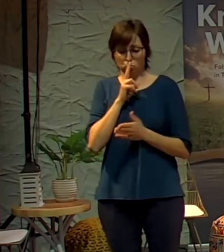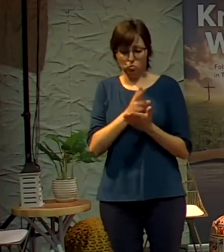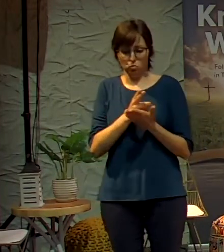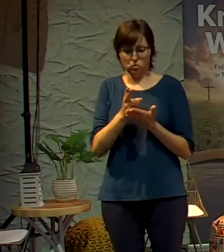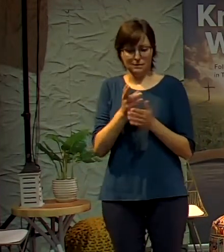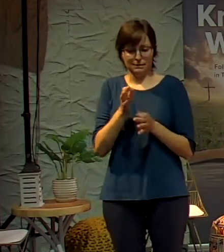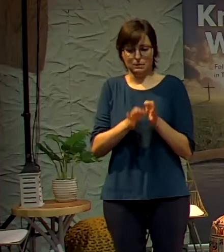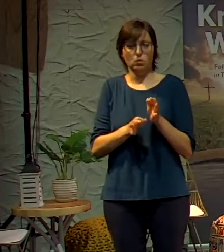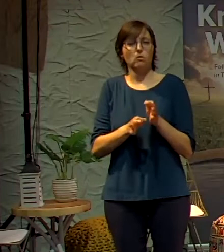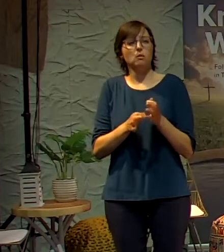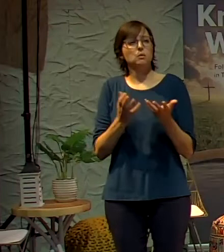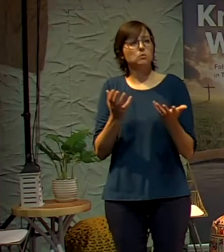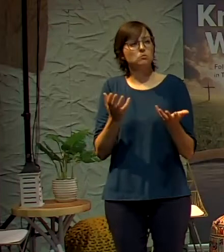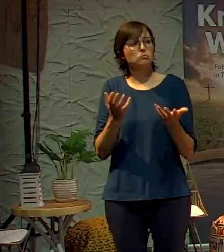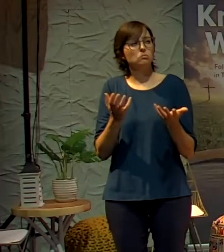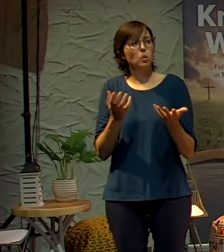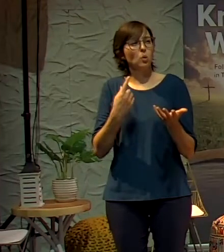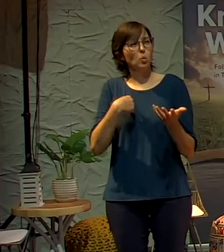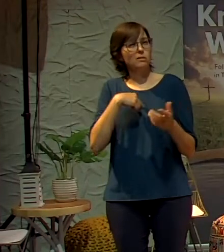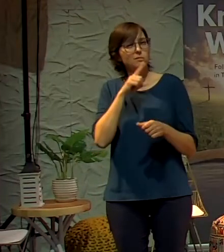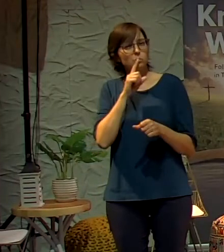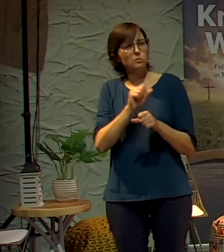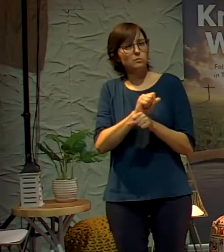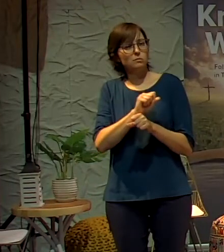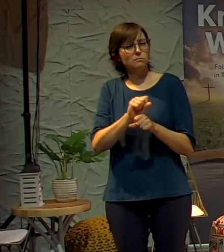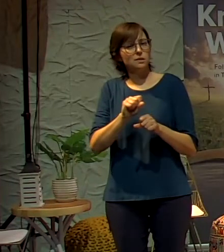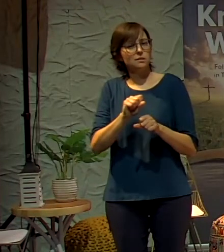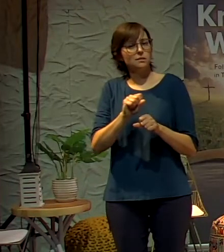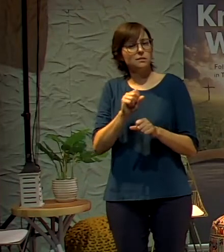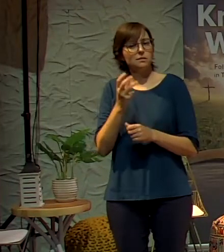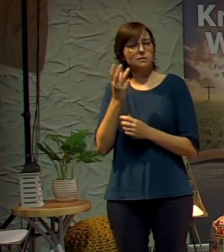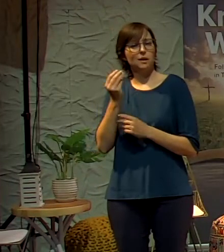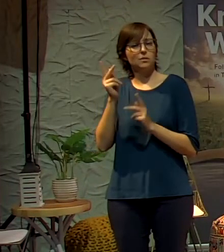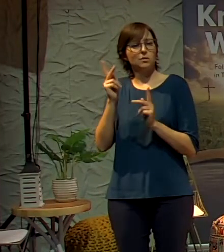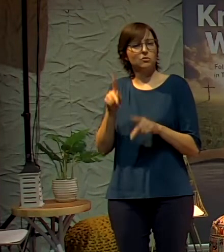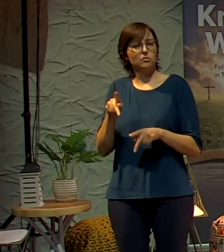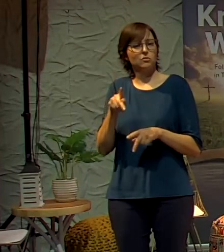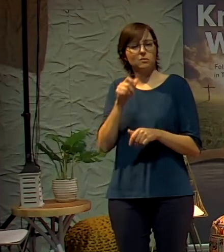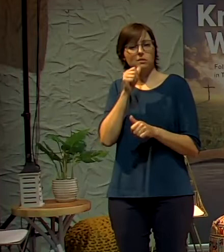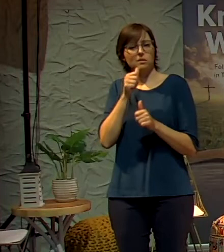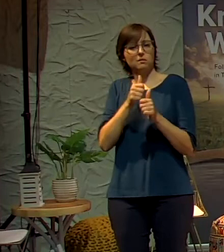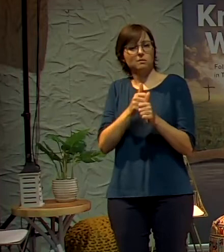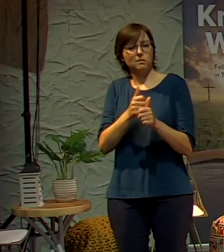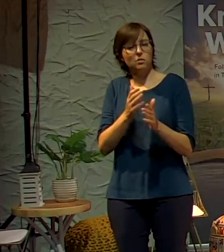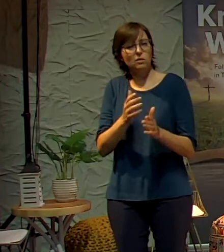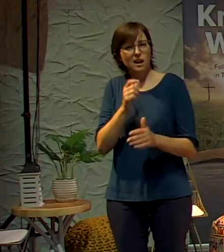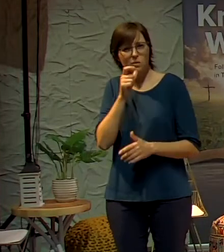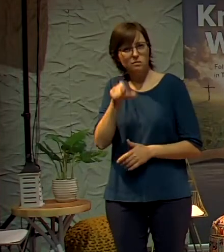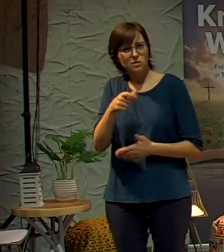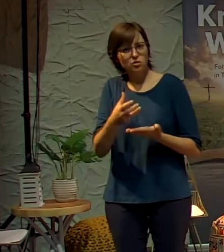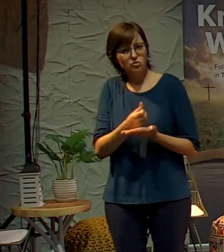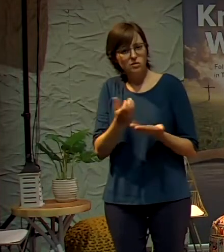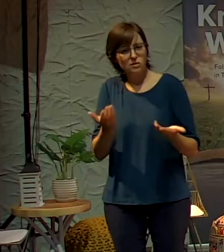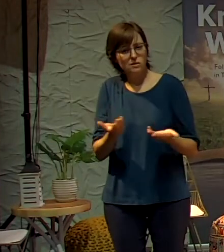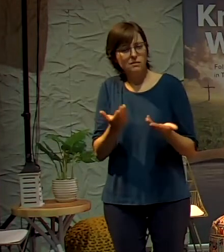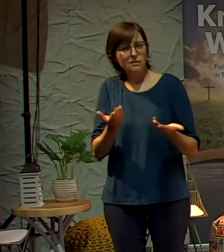to how much of an outsider we really are. you don't deserve to be in the kingdom. I don't deserve to be in the kingdom. There's no